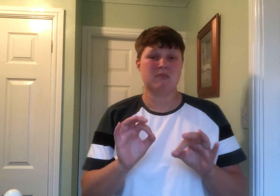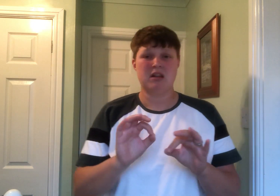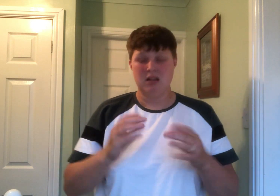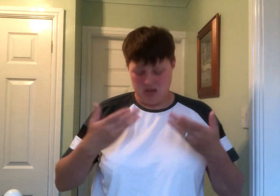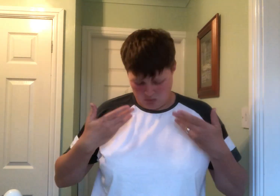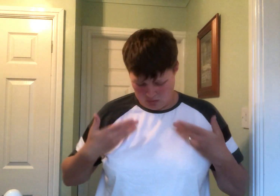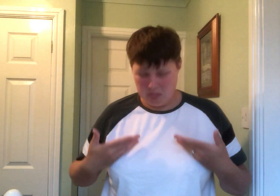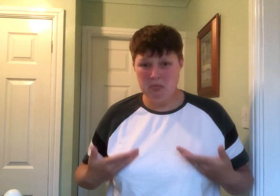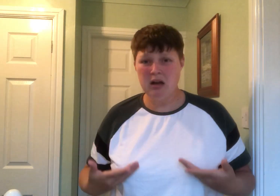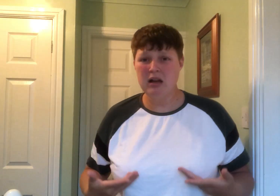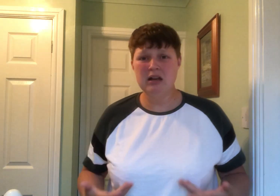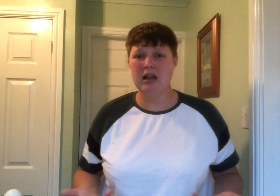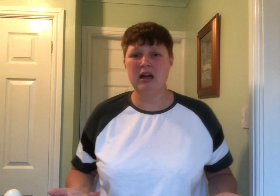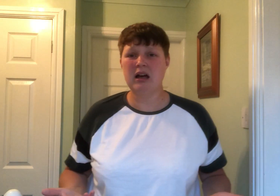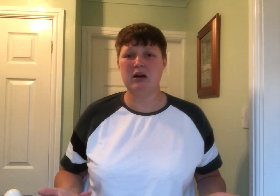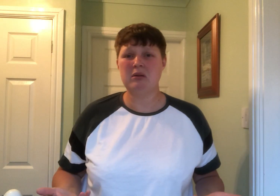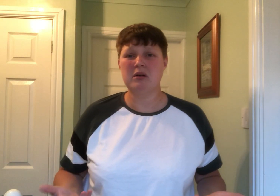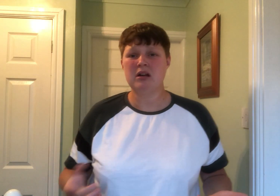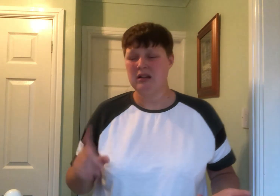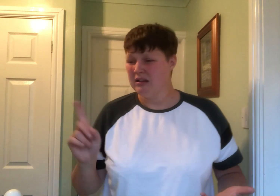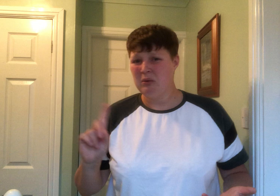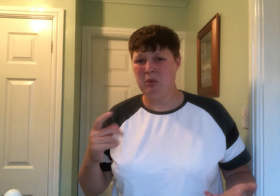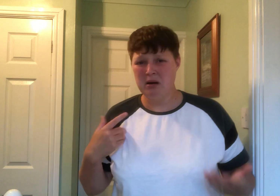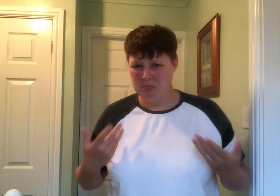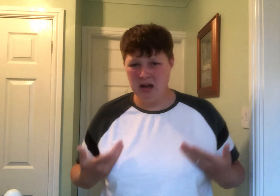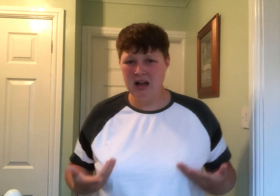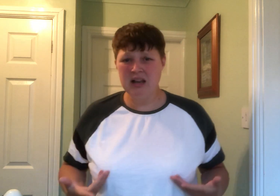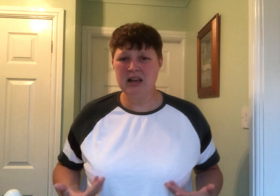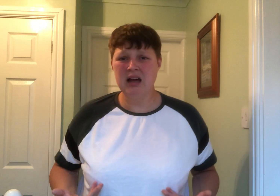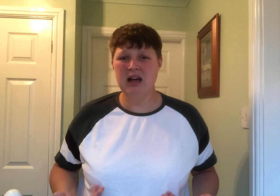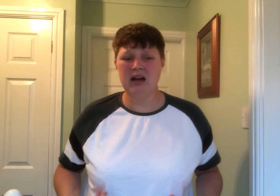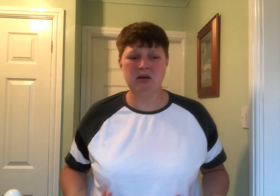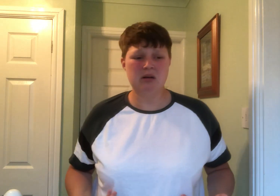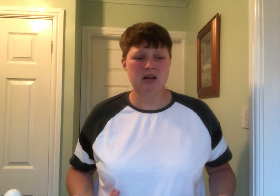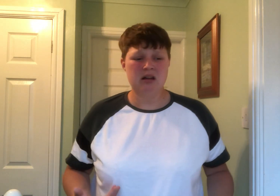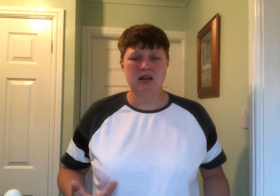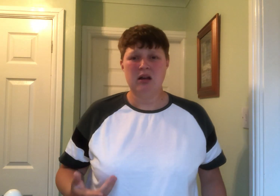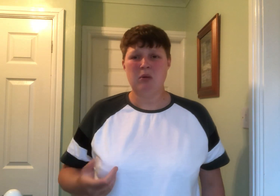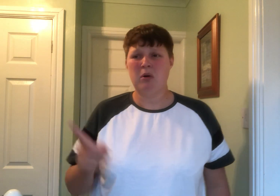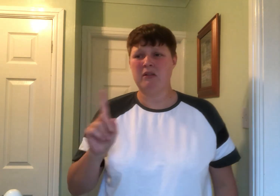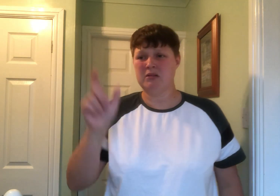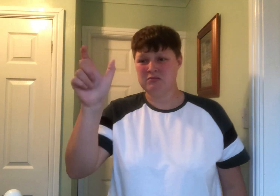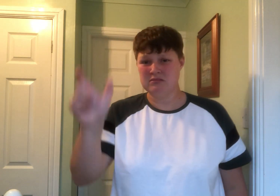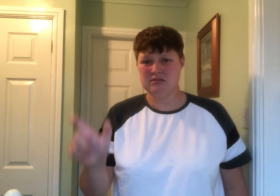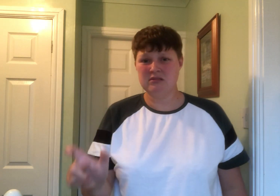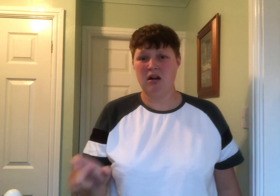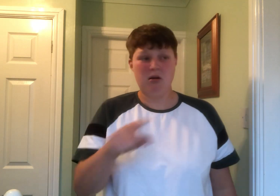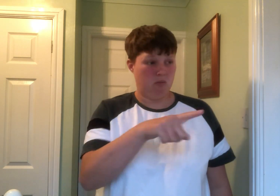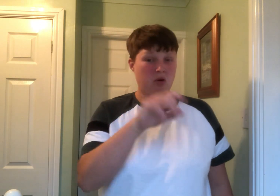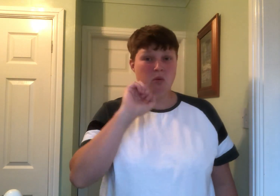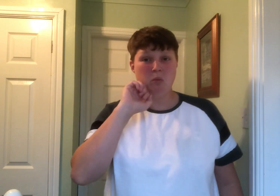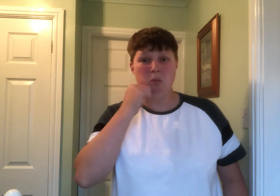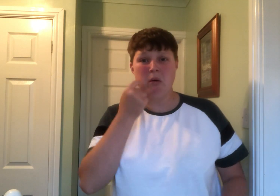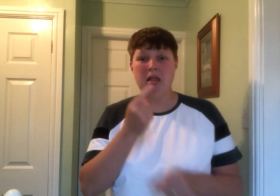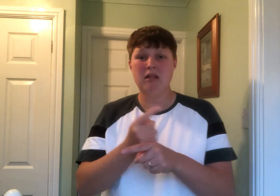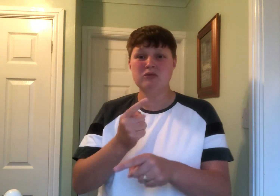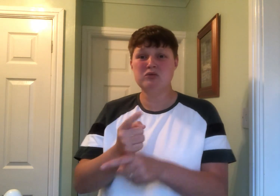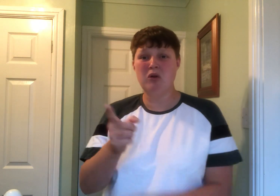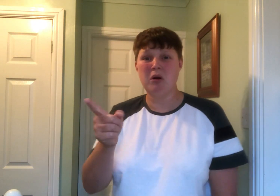What am I now? What am I now? What am I I'm someone I don't want